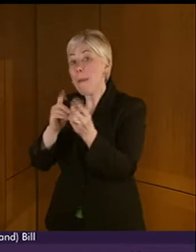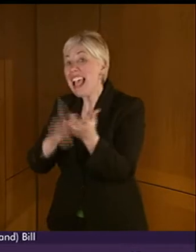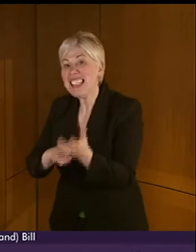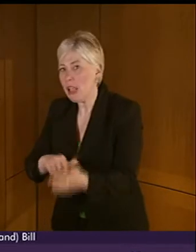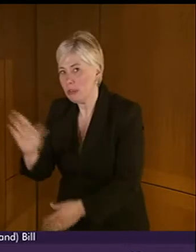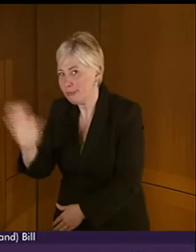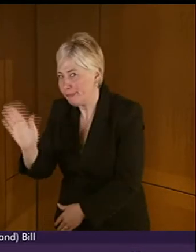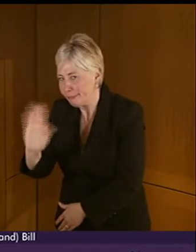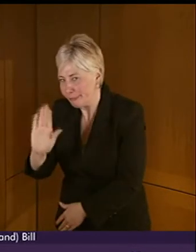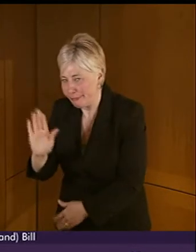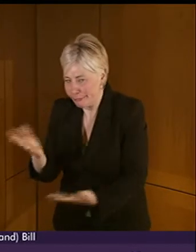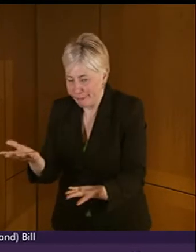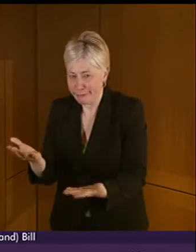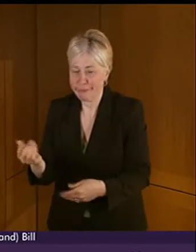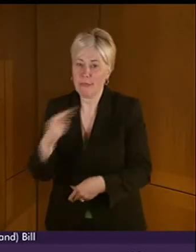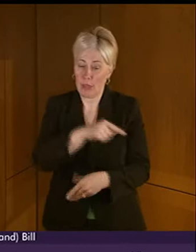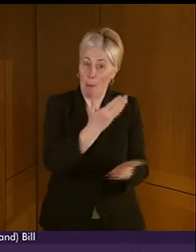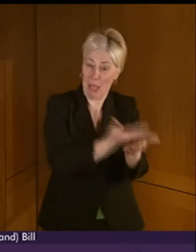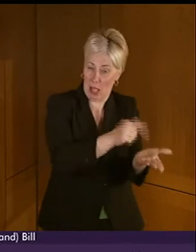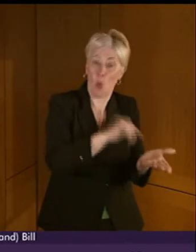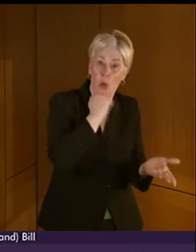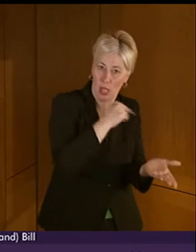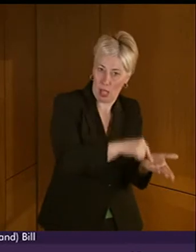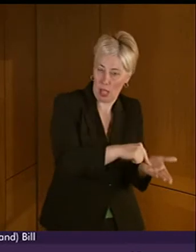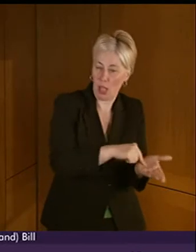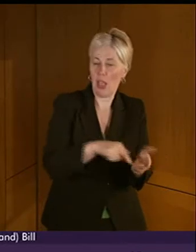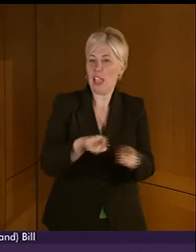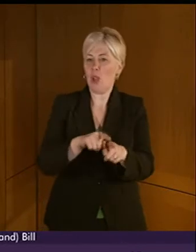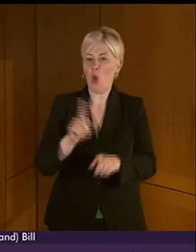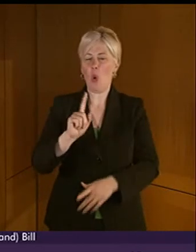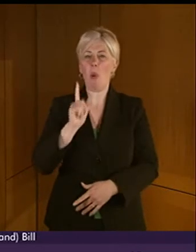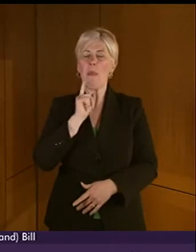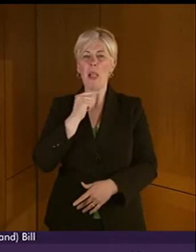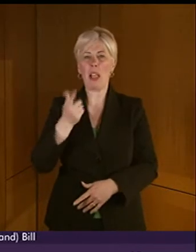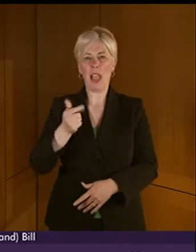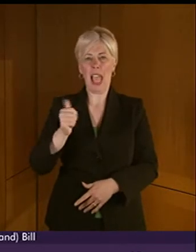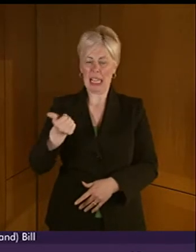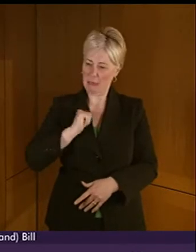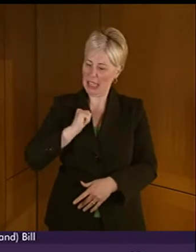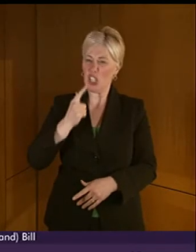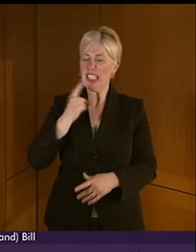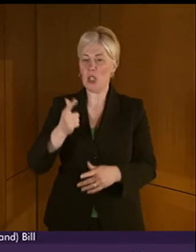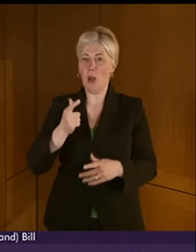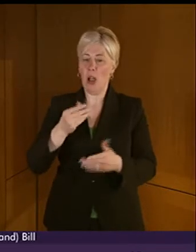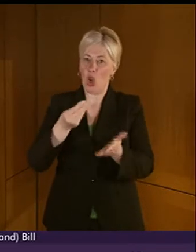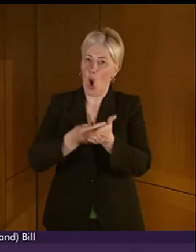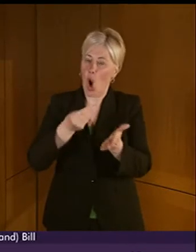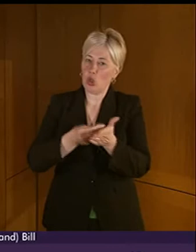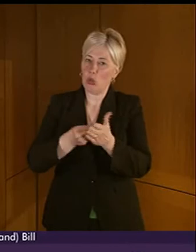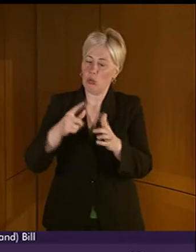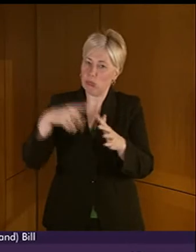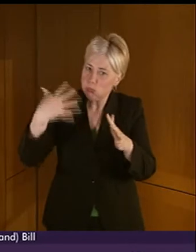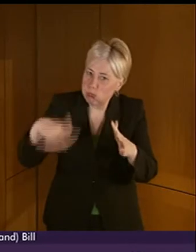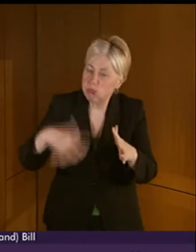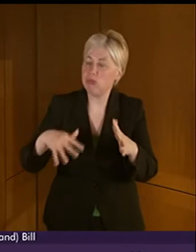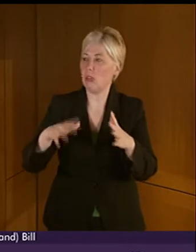standalone language. There were concerns, too, that the rise in expectations may lead to cost pressures in terms of expanding services.